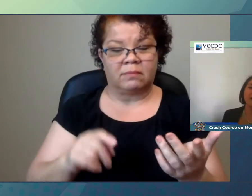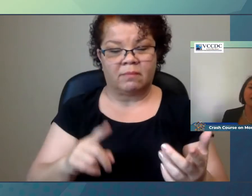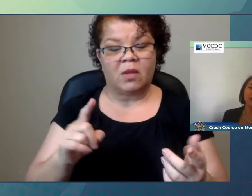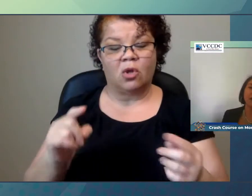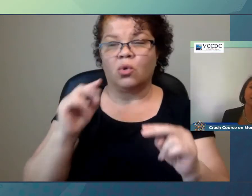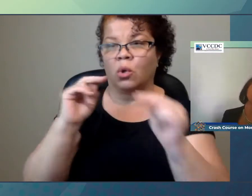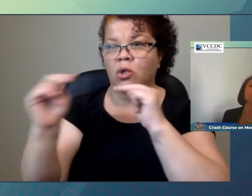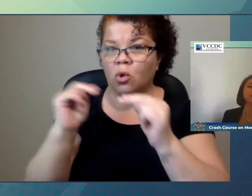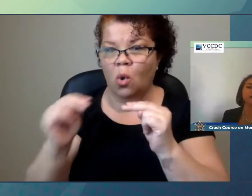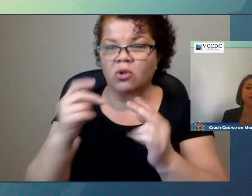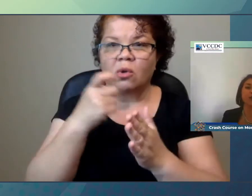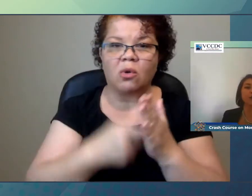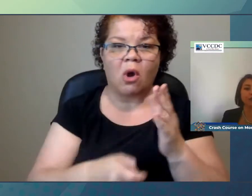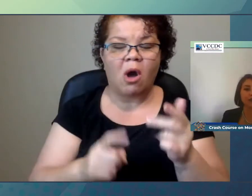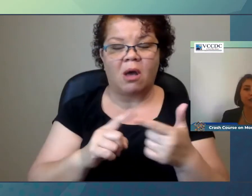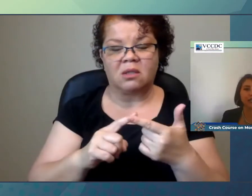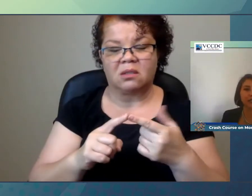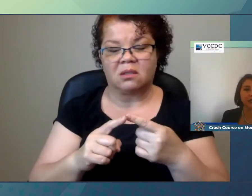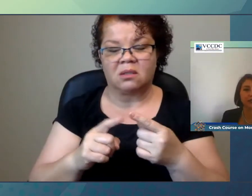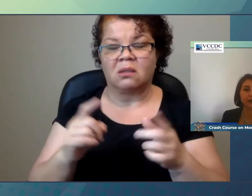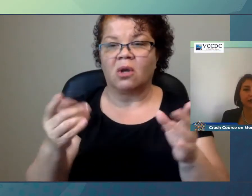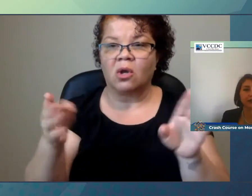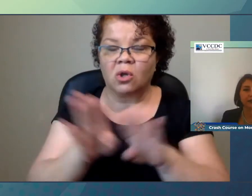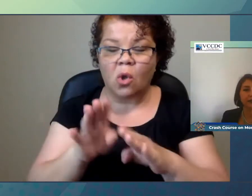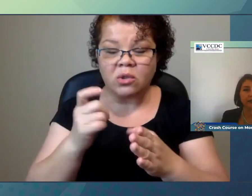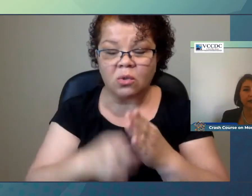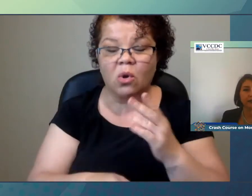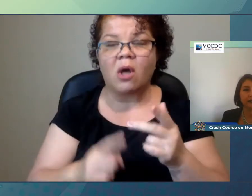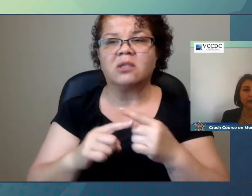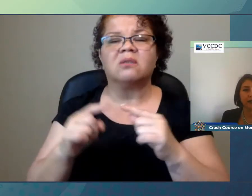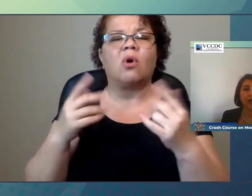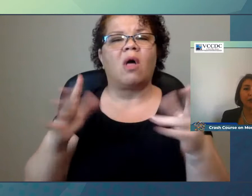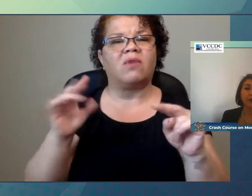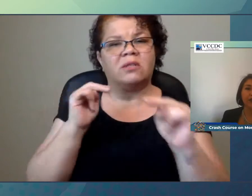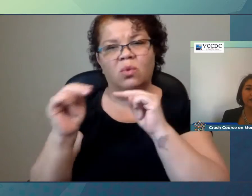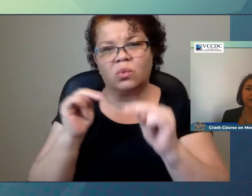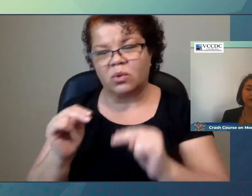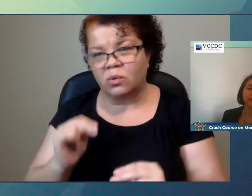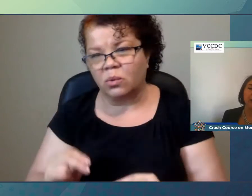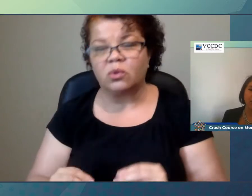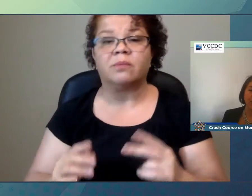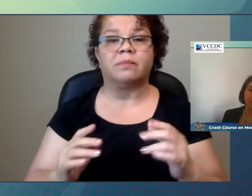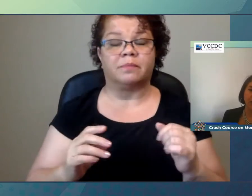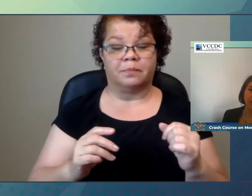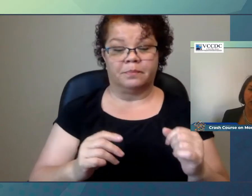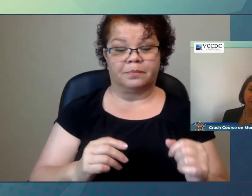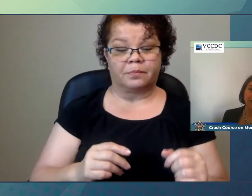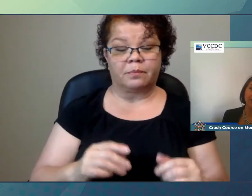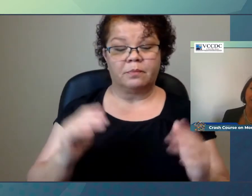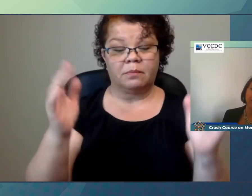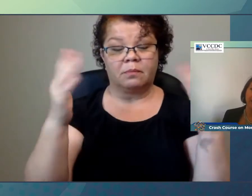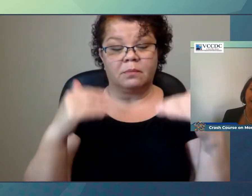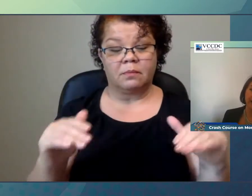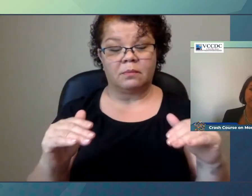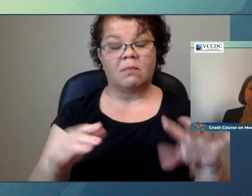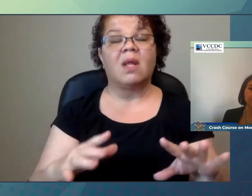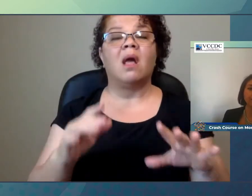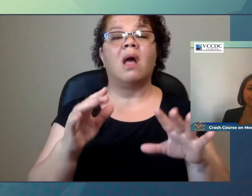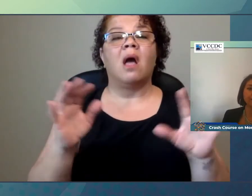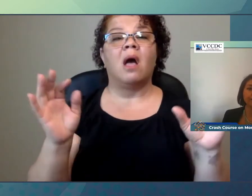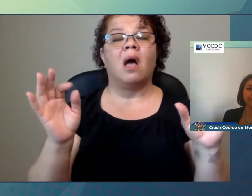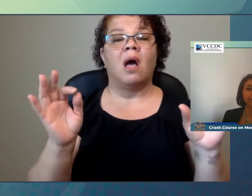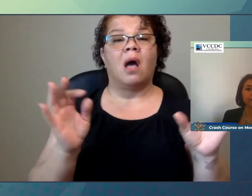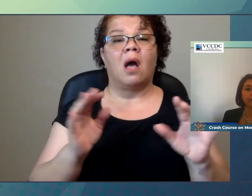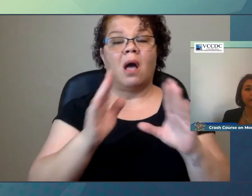closing costs, etc. with your seller. An appraisal is what will happen when you are in